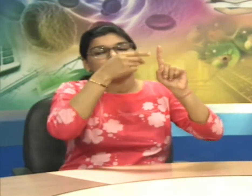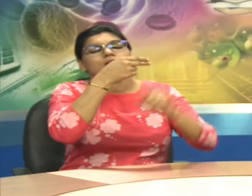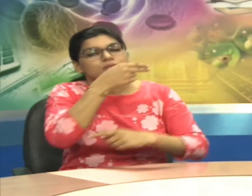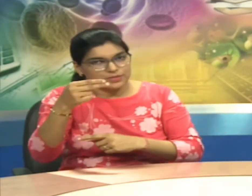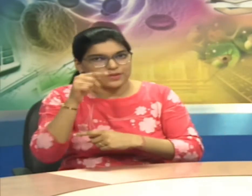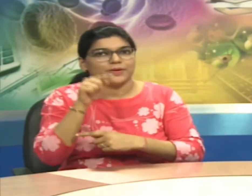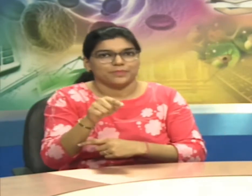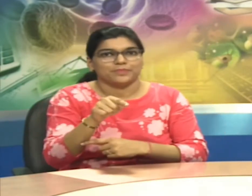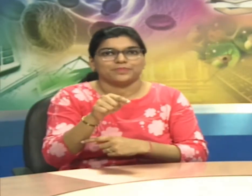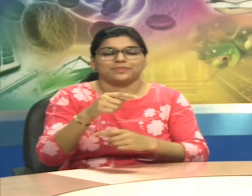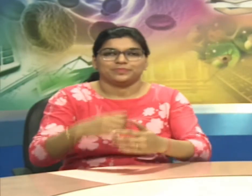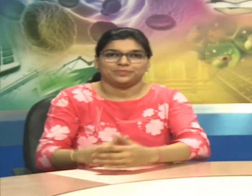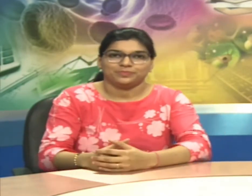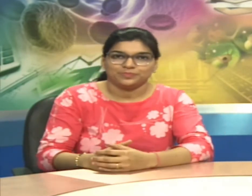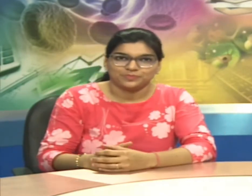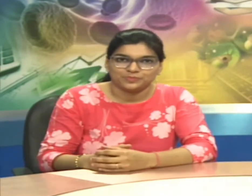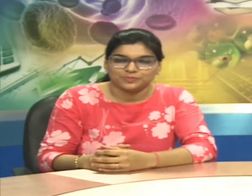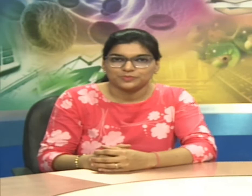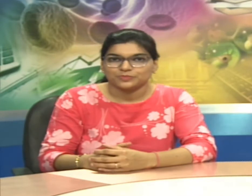an example of apex.